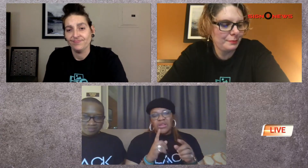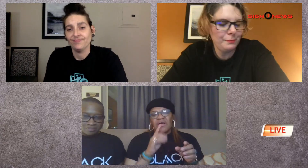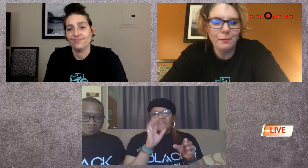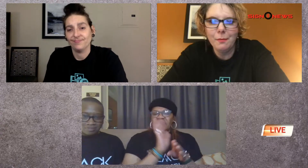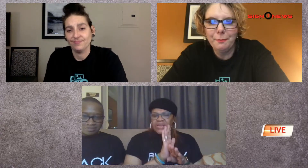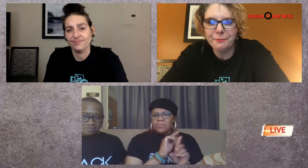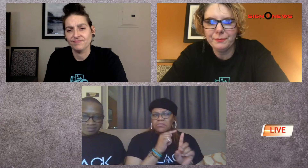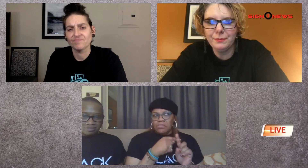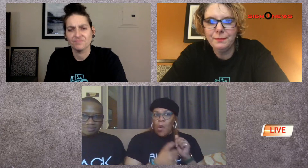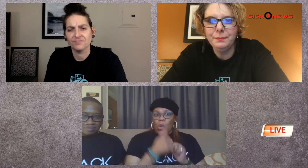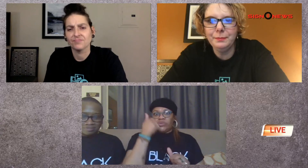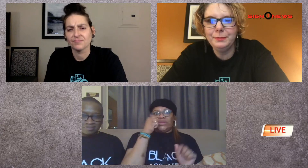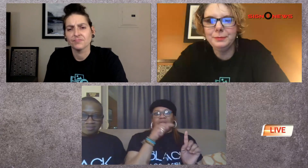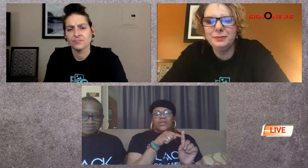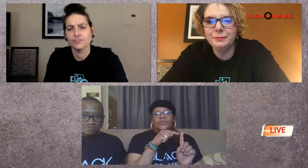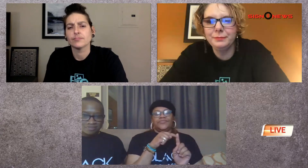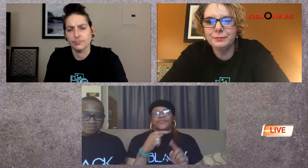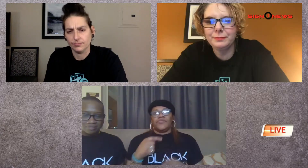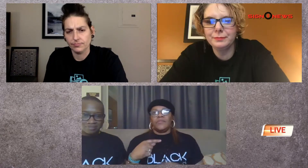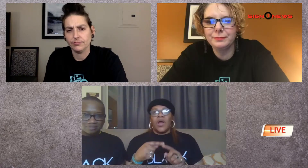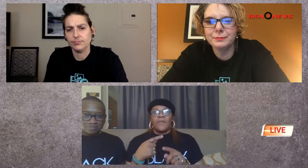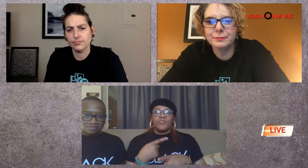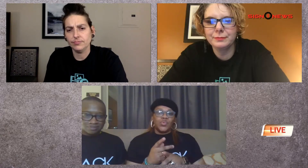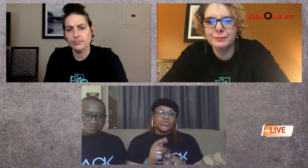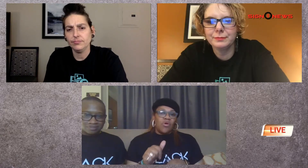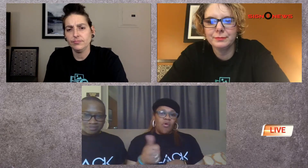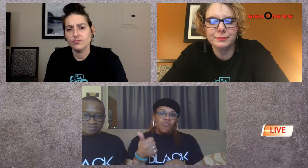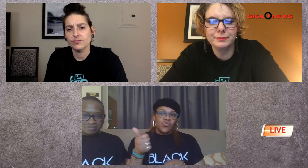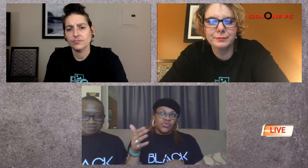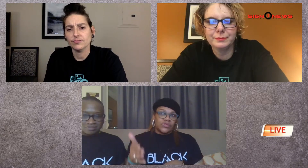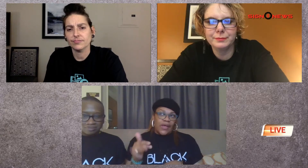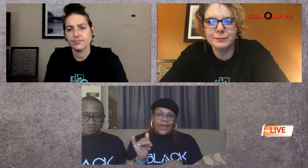I've been in this industry for a long time, about 30 years.